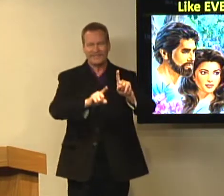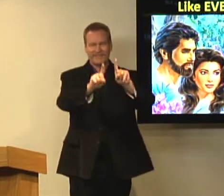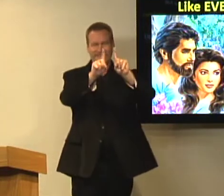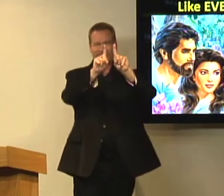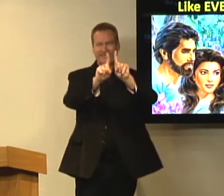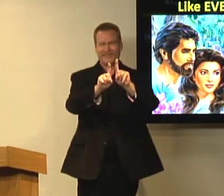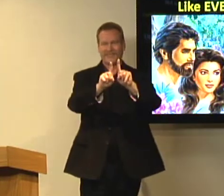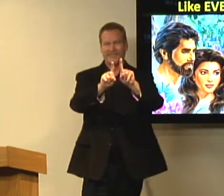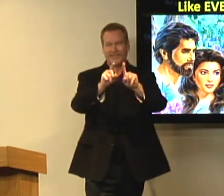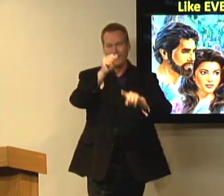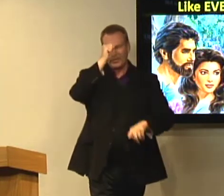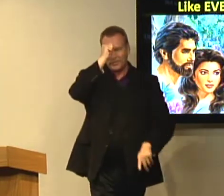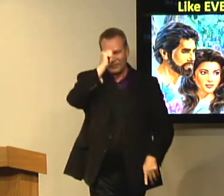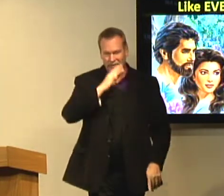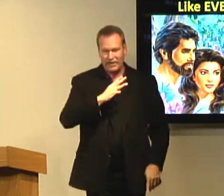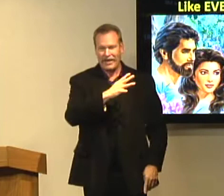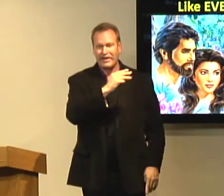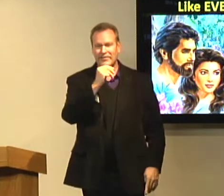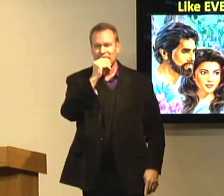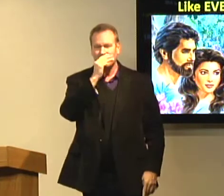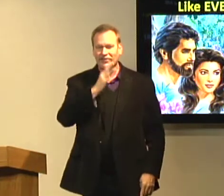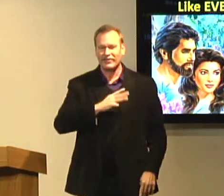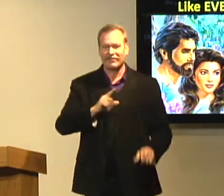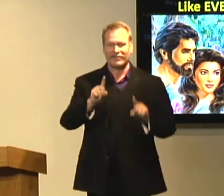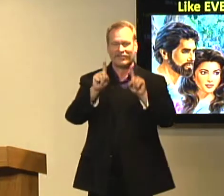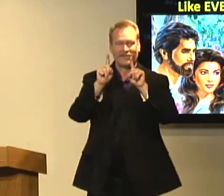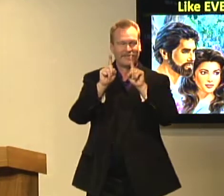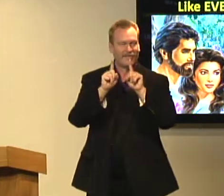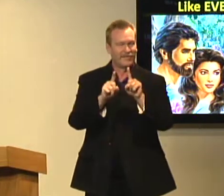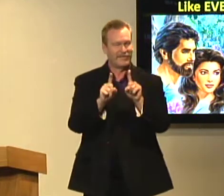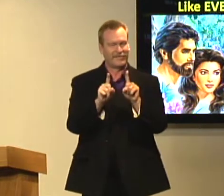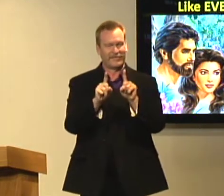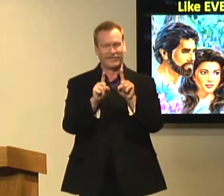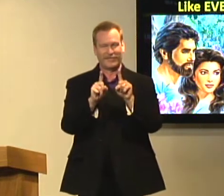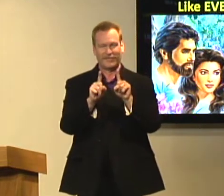Adam, and made man and woman.